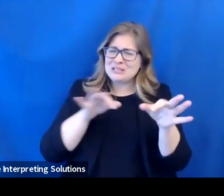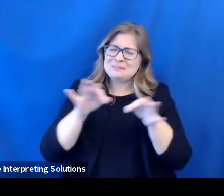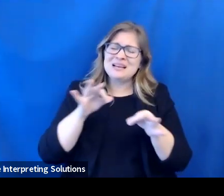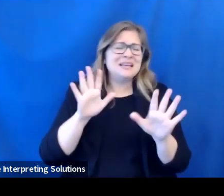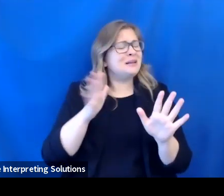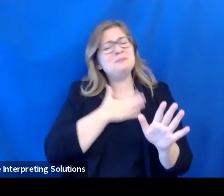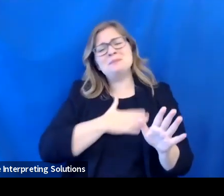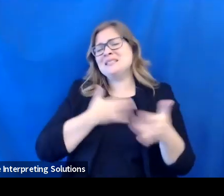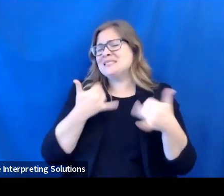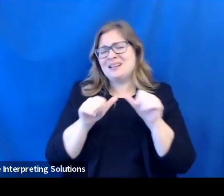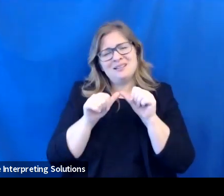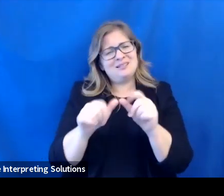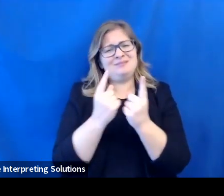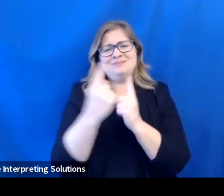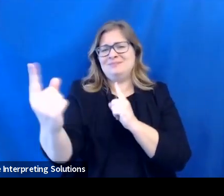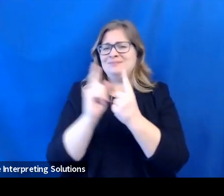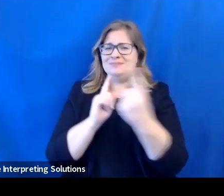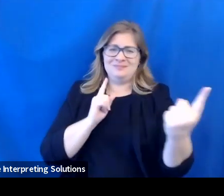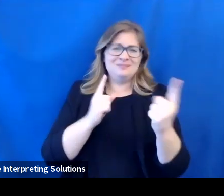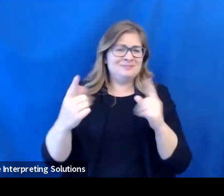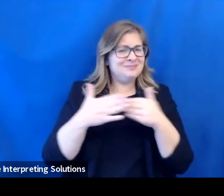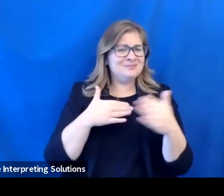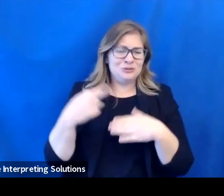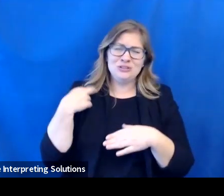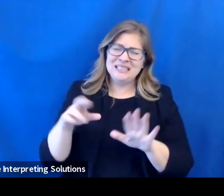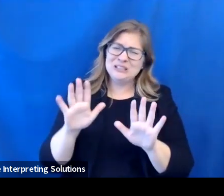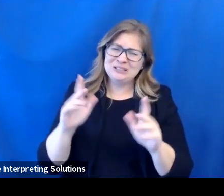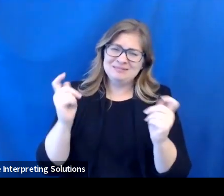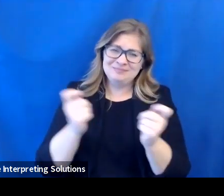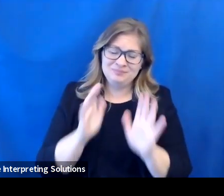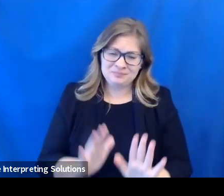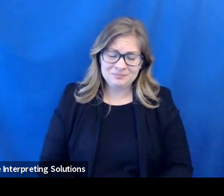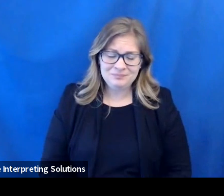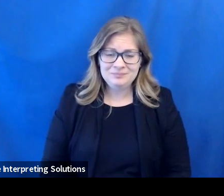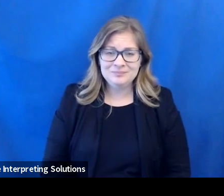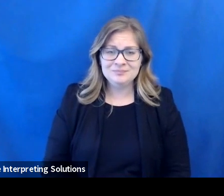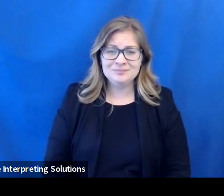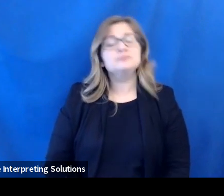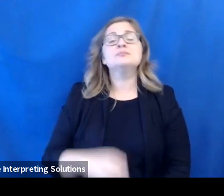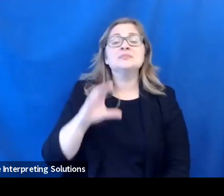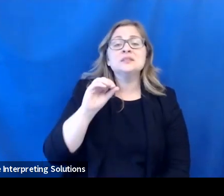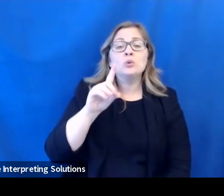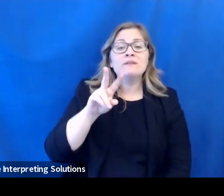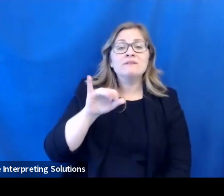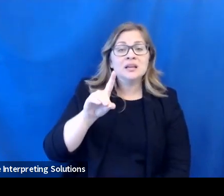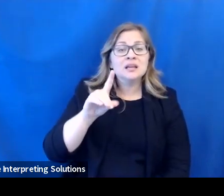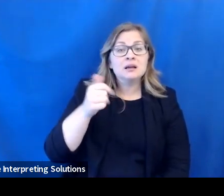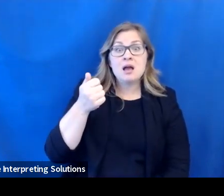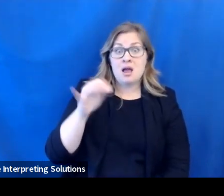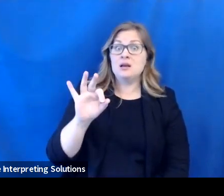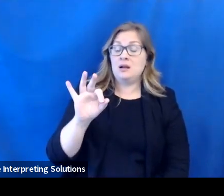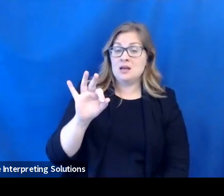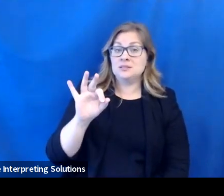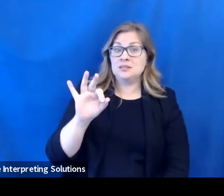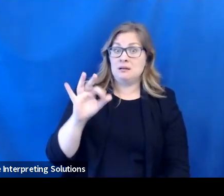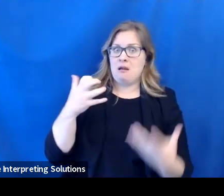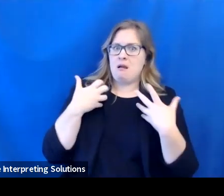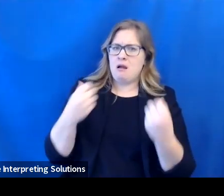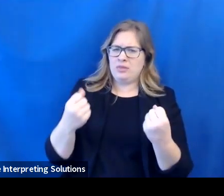relationship of COVID-19 and health disparities. We're getting a lot of questions, and they're excellent questions, about how COVID-19 is